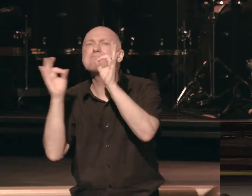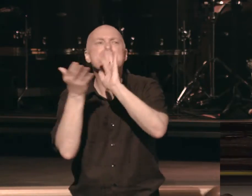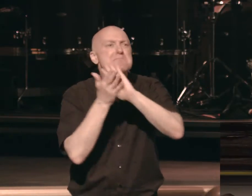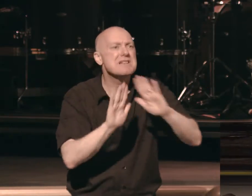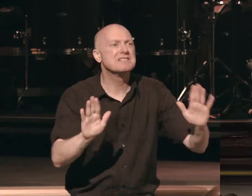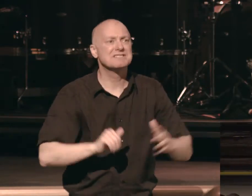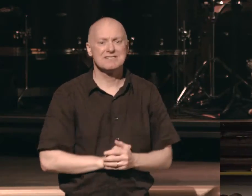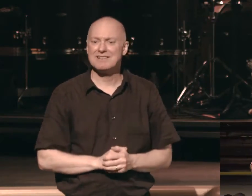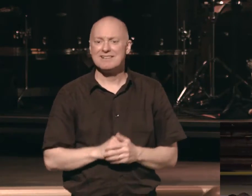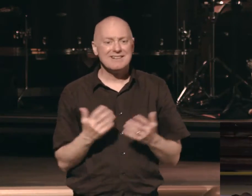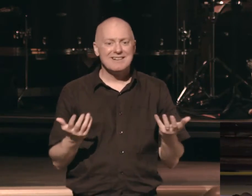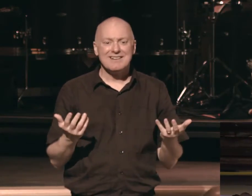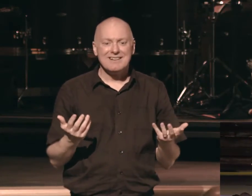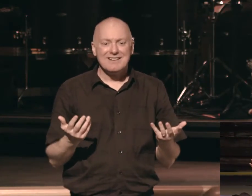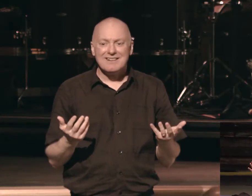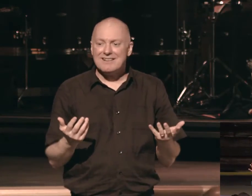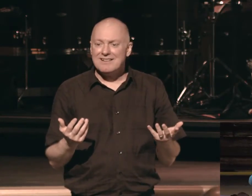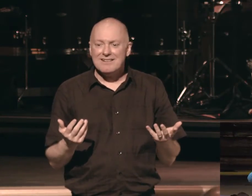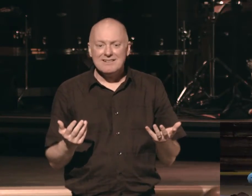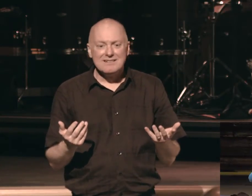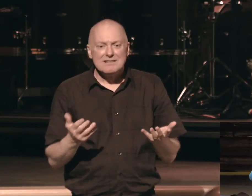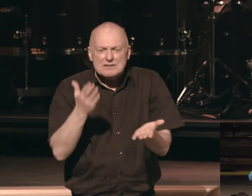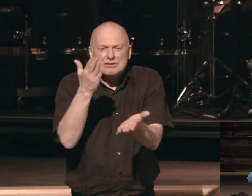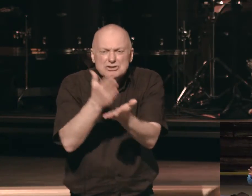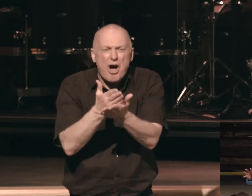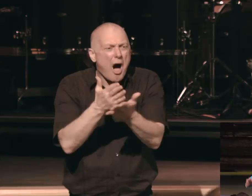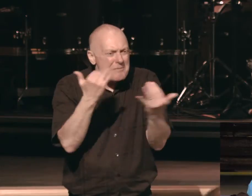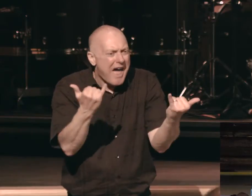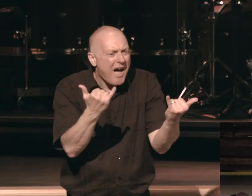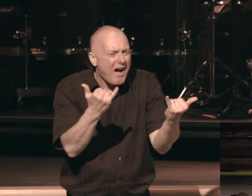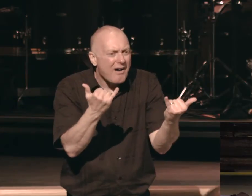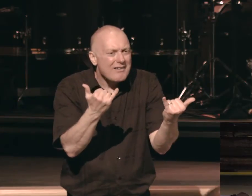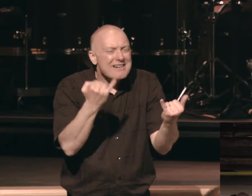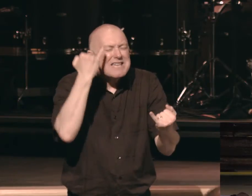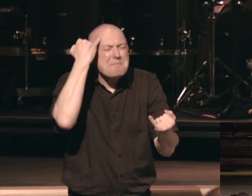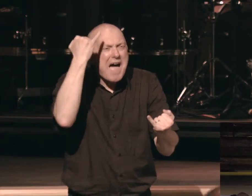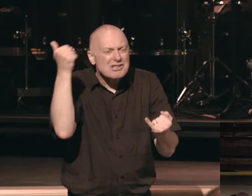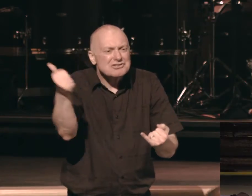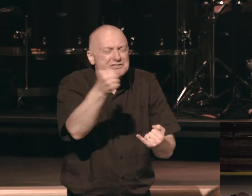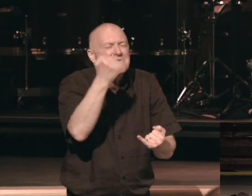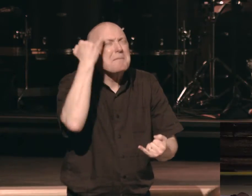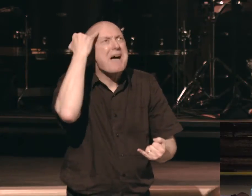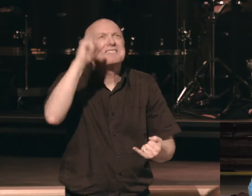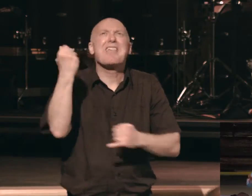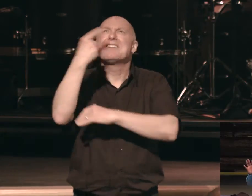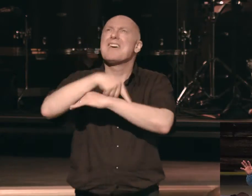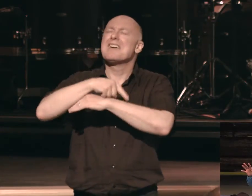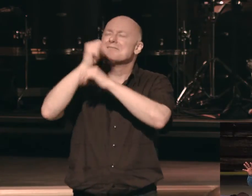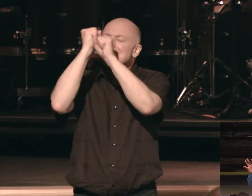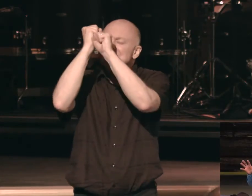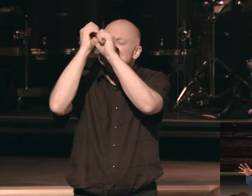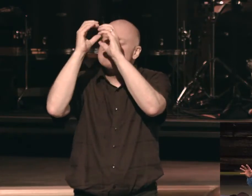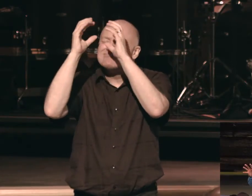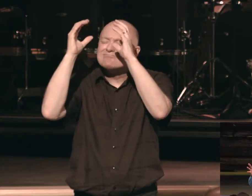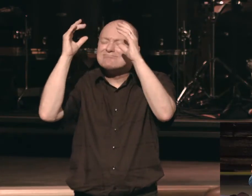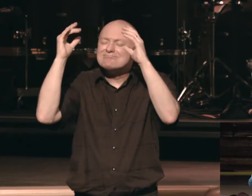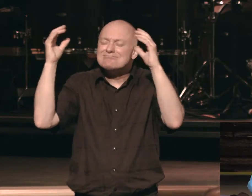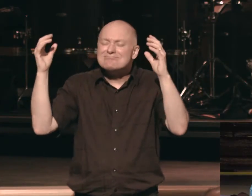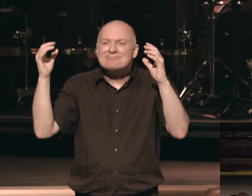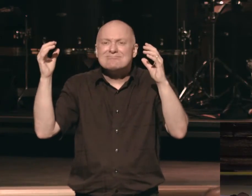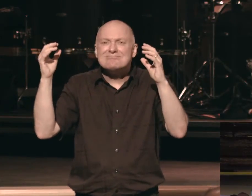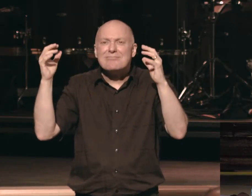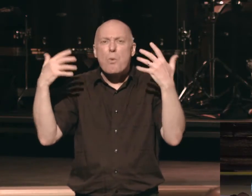just do yourself a favor. Just stop long enough, even now, to imagine that day. Just be captured by the thought. I